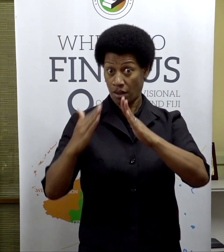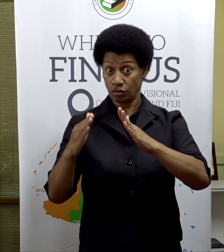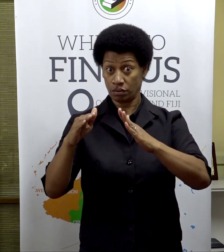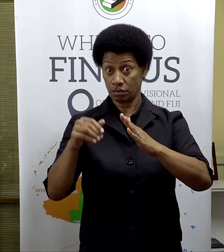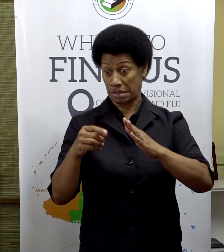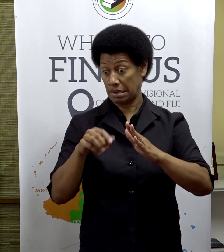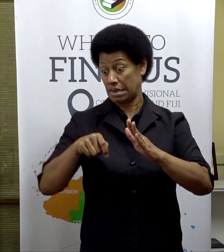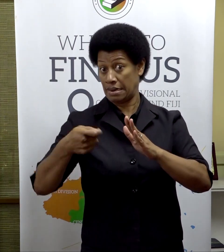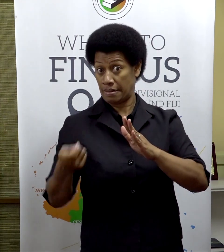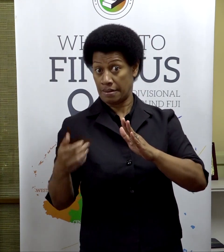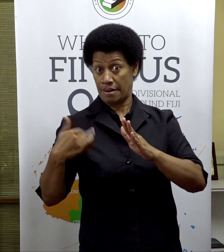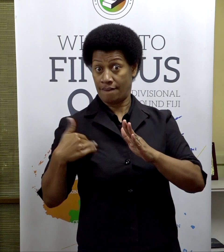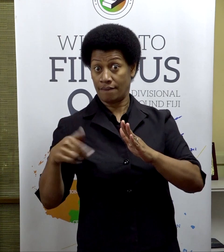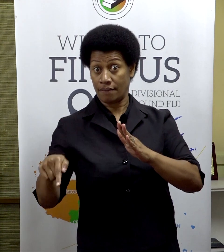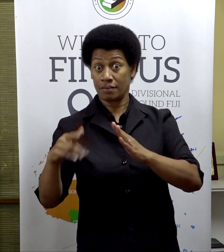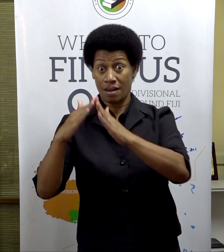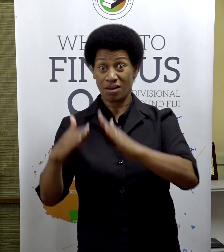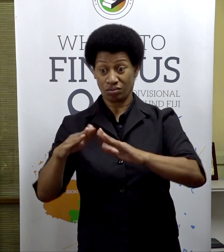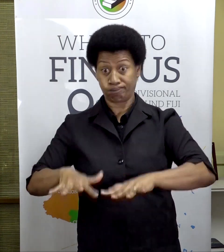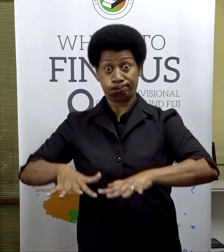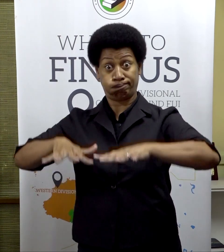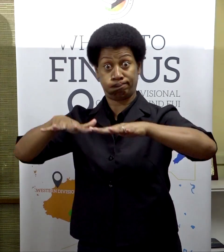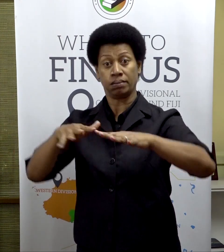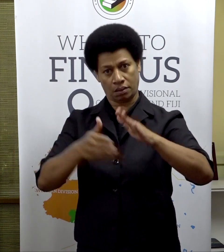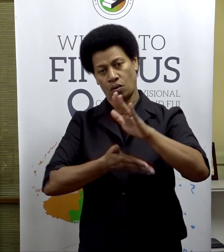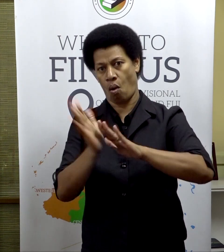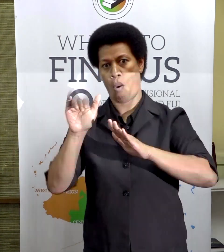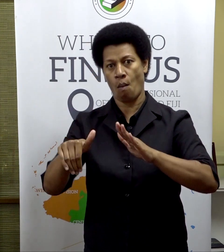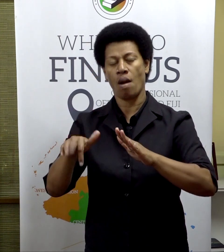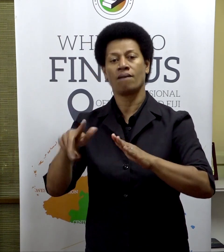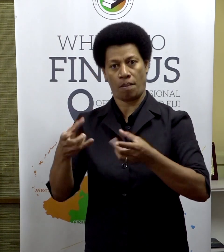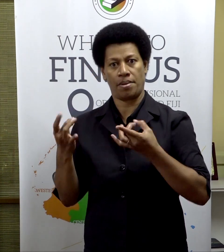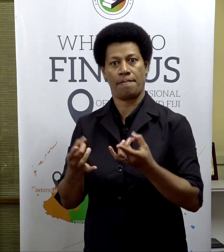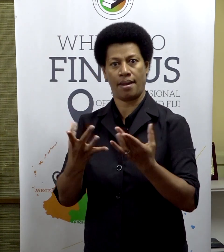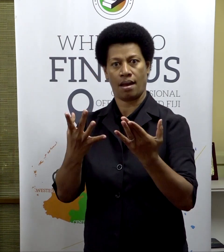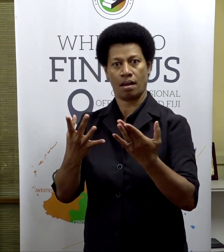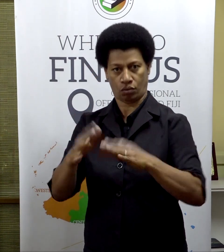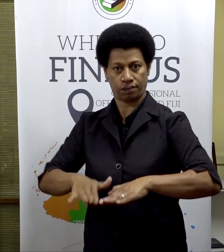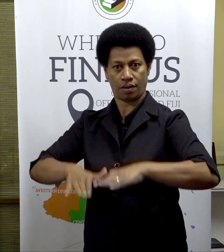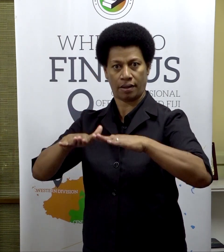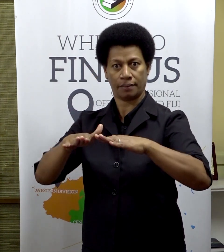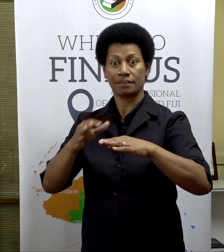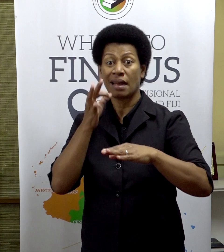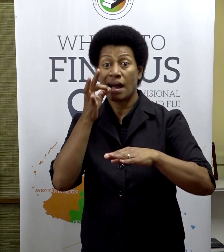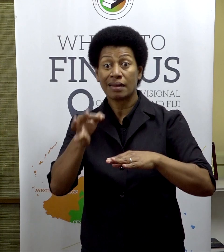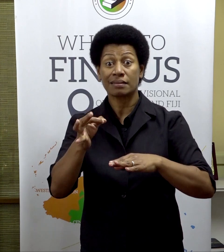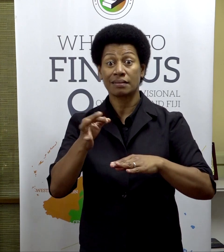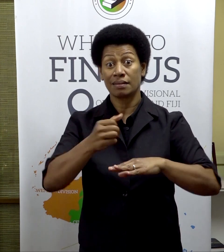go home to prepare their families to this looming weather. For further clarification, we ask civil servants to